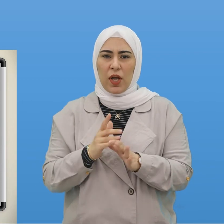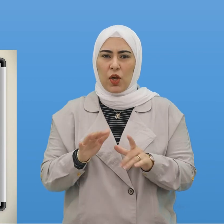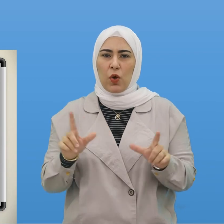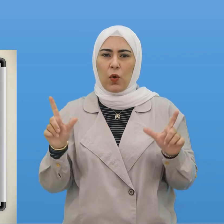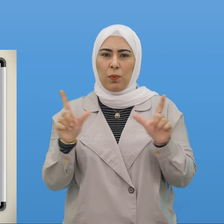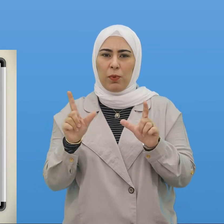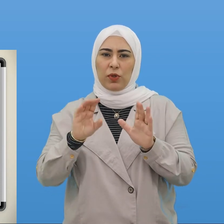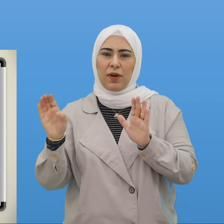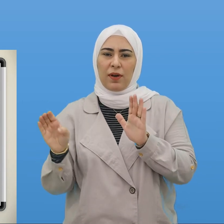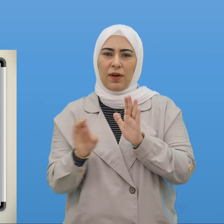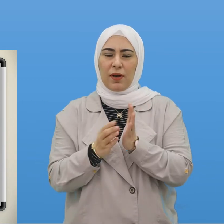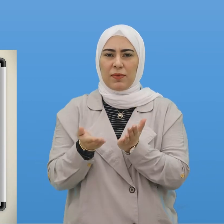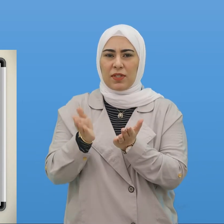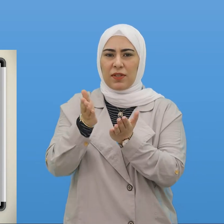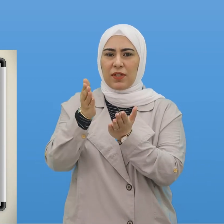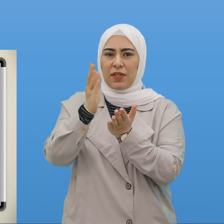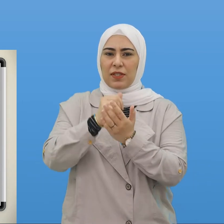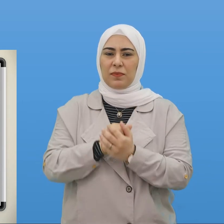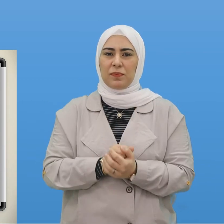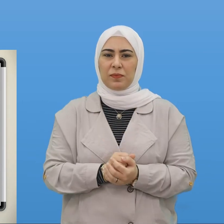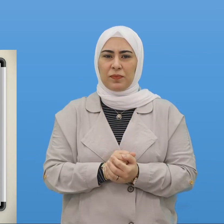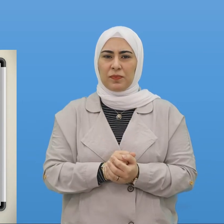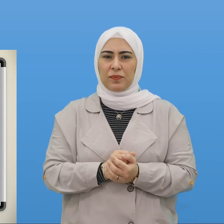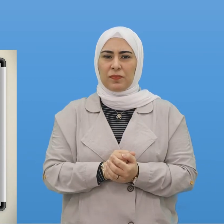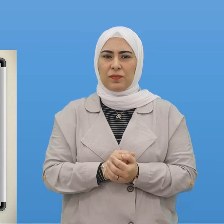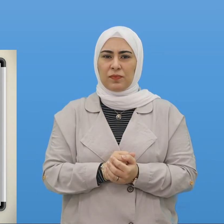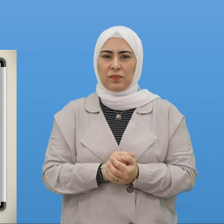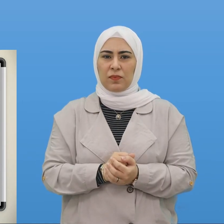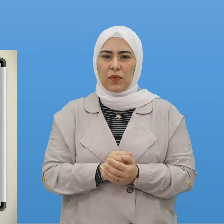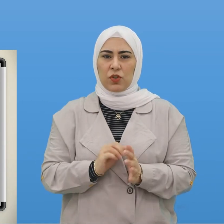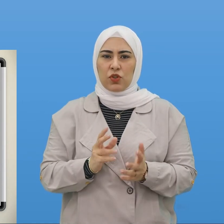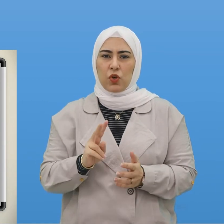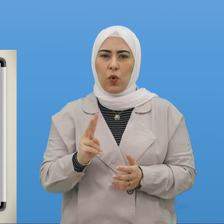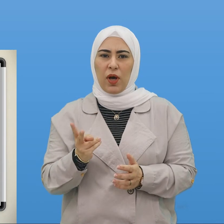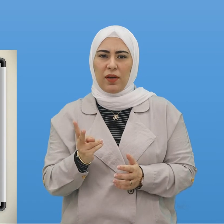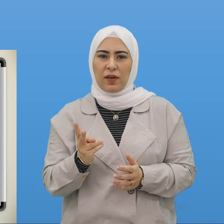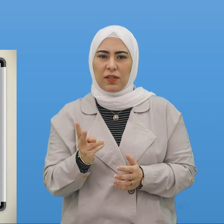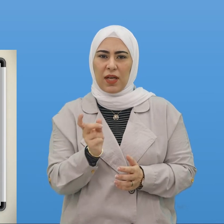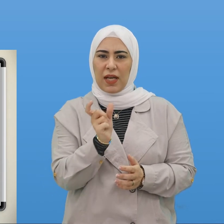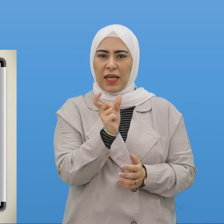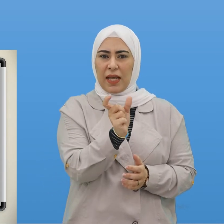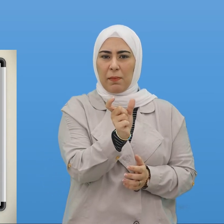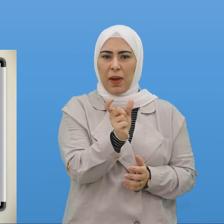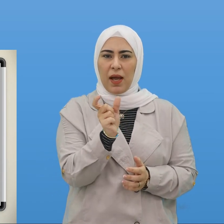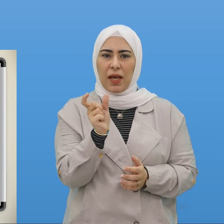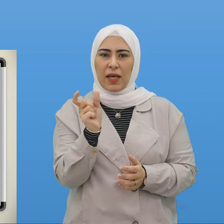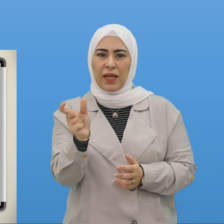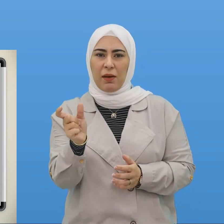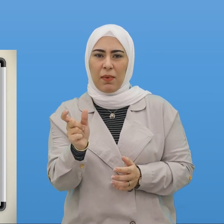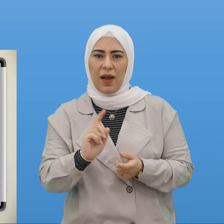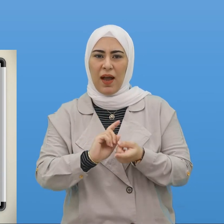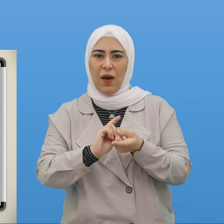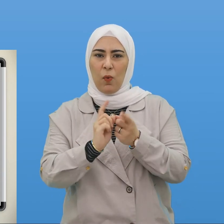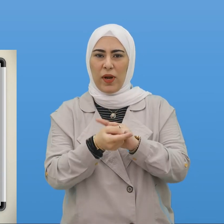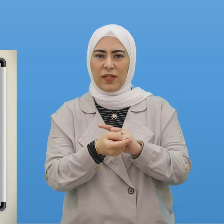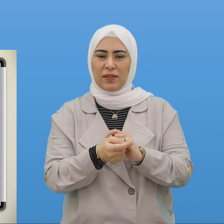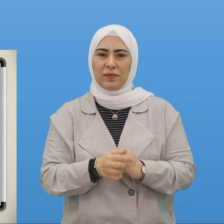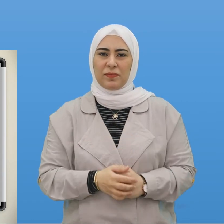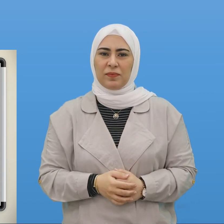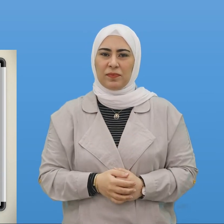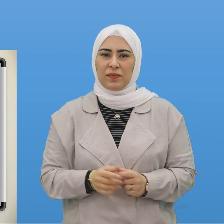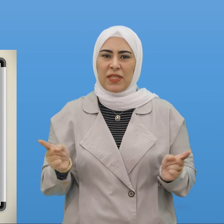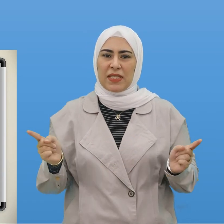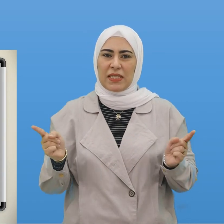increase. And I changed a particular factor in the growth of computer crime into growth